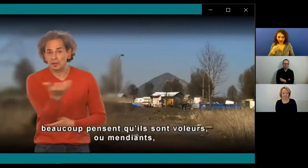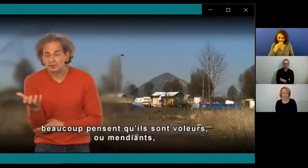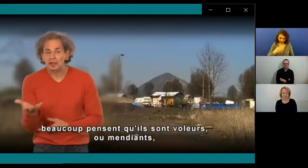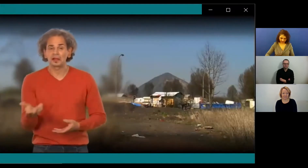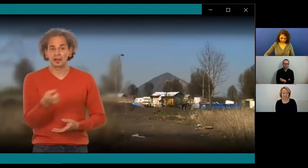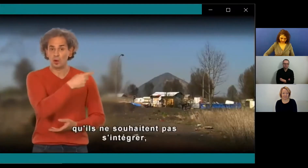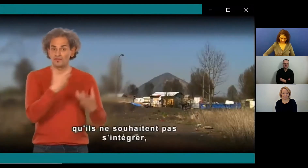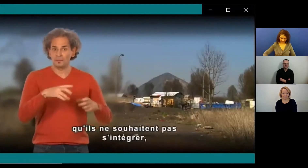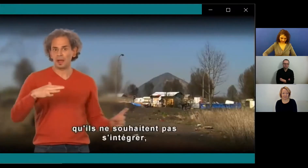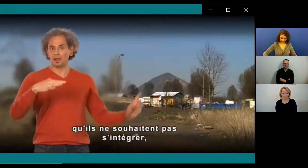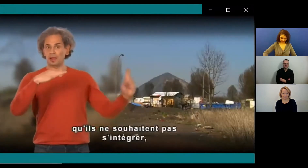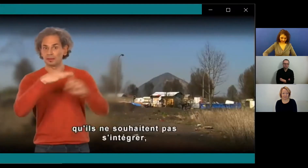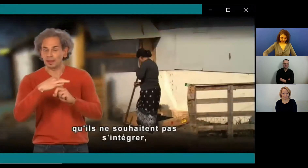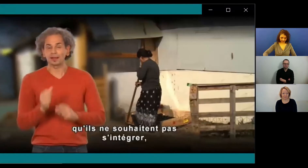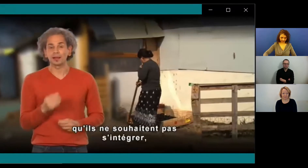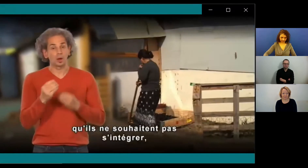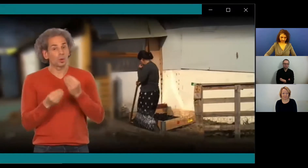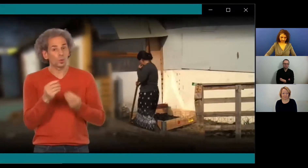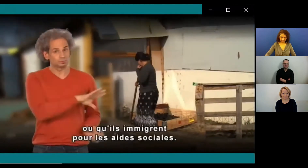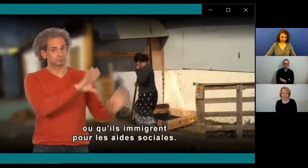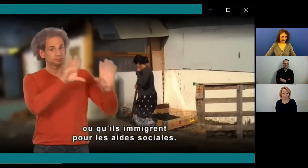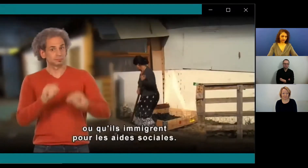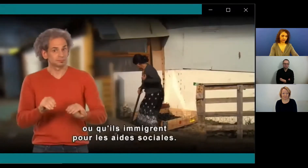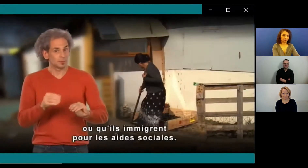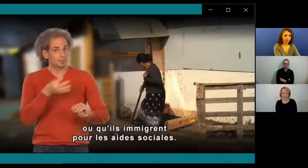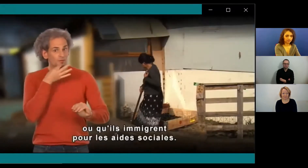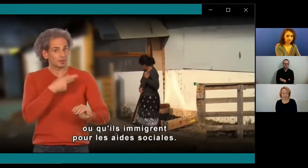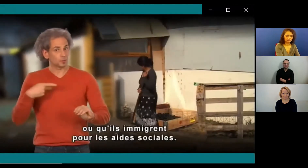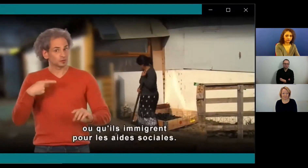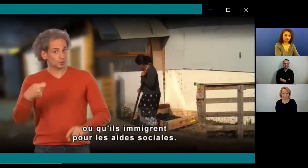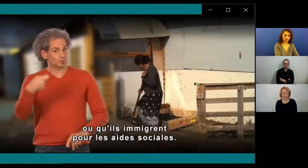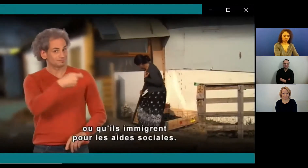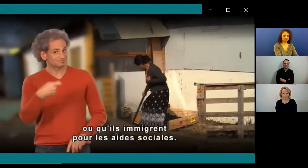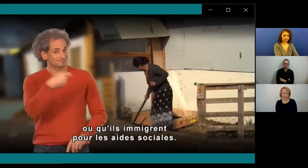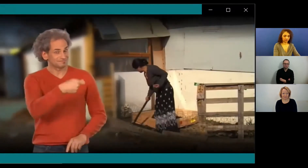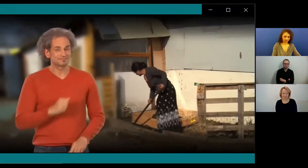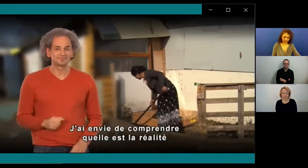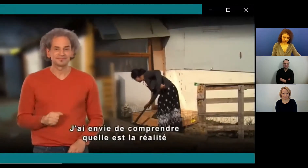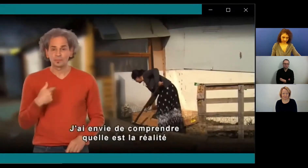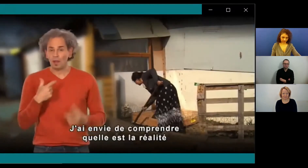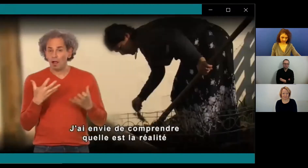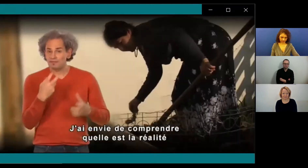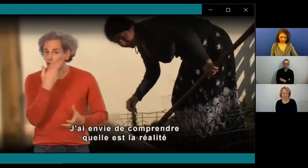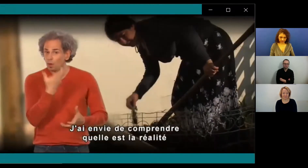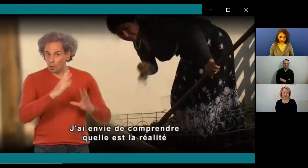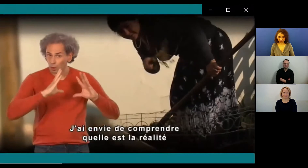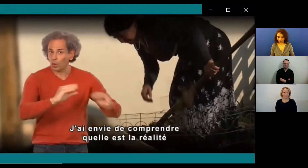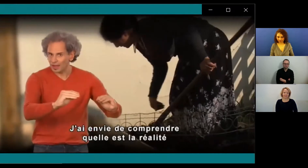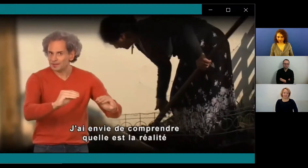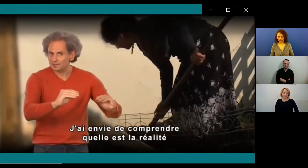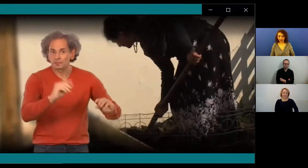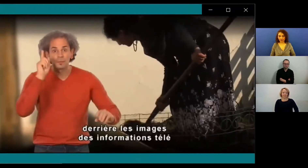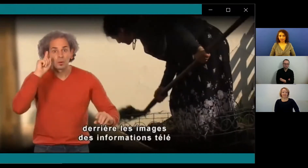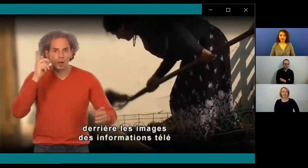there's talk of many people. Many people think that Roma don't want to integrate, or they're immigrants